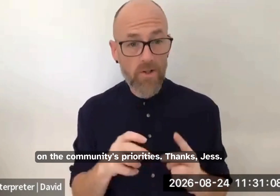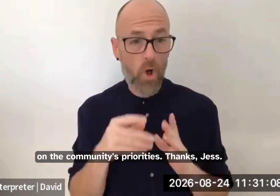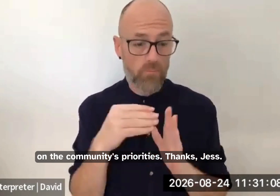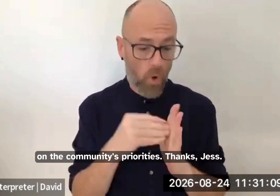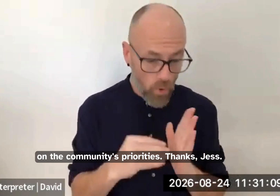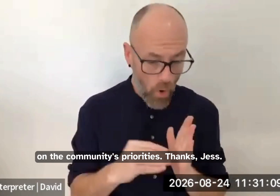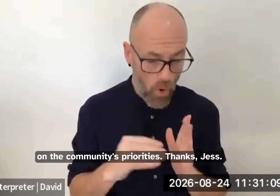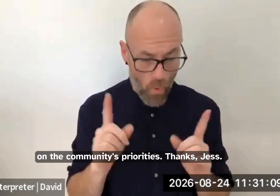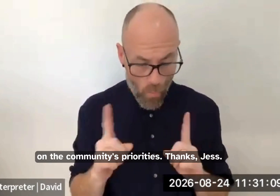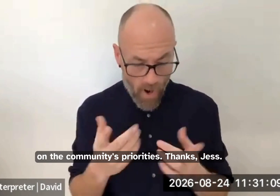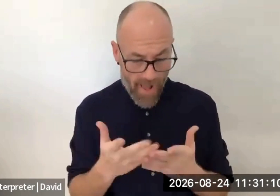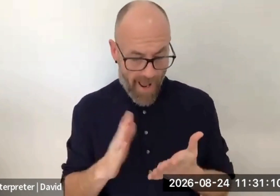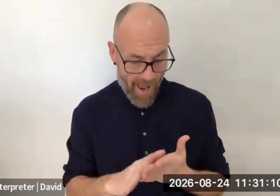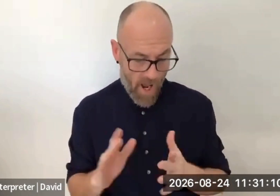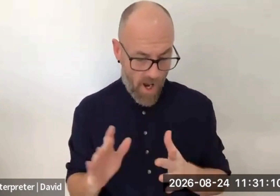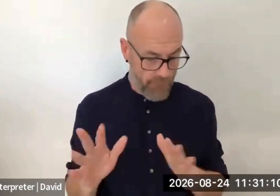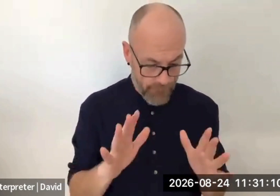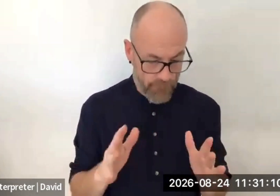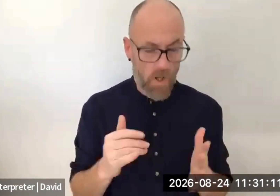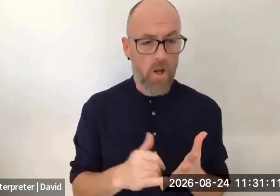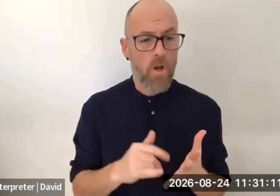priorities. Thanks, Jess.